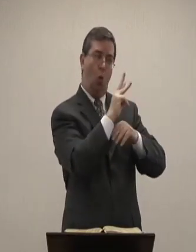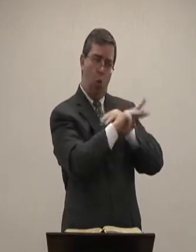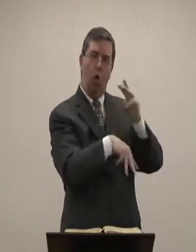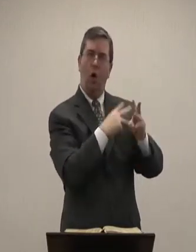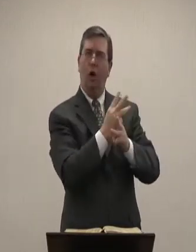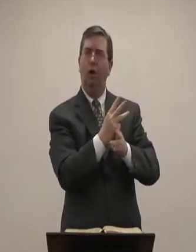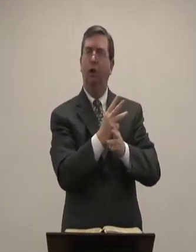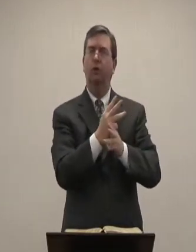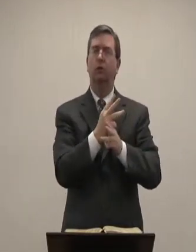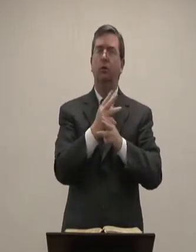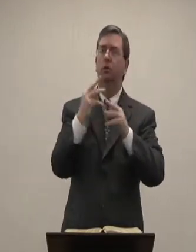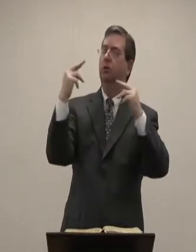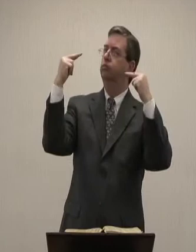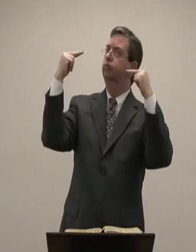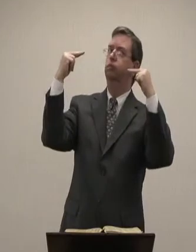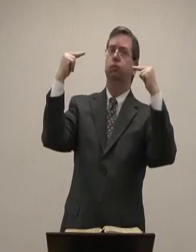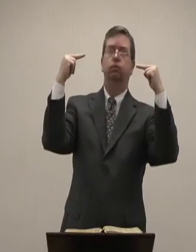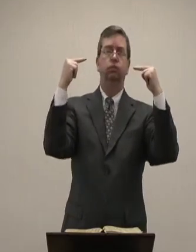attention now. The world. It's the world.